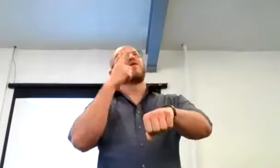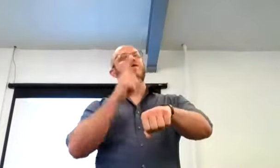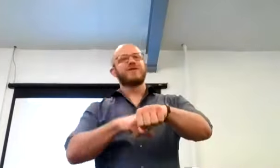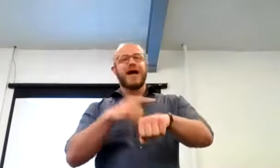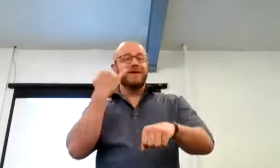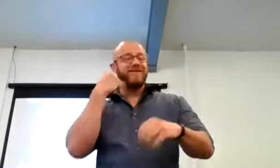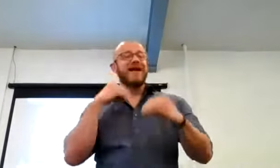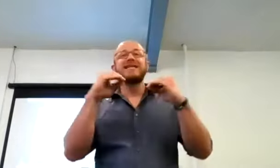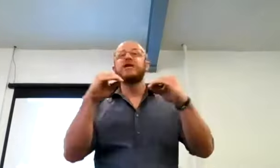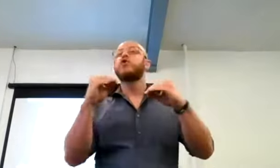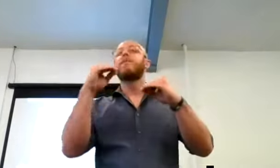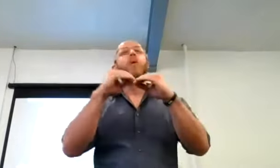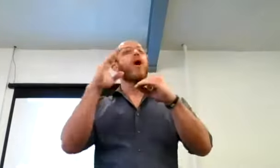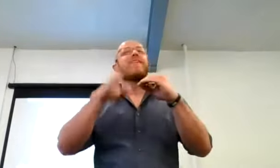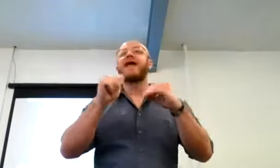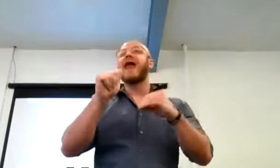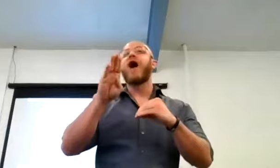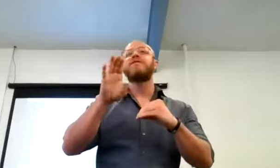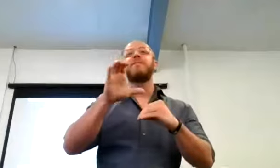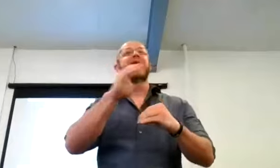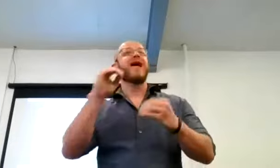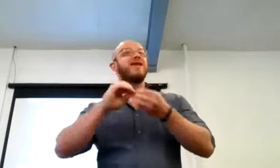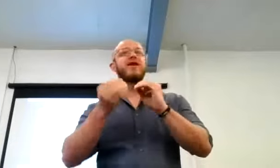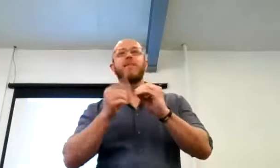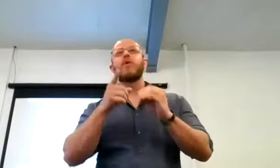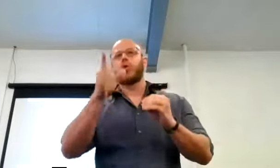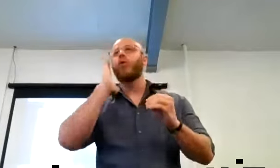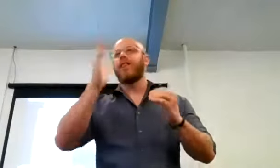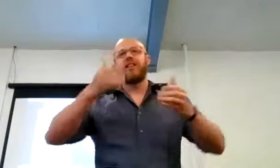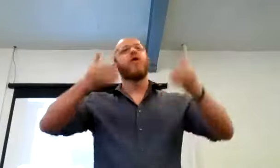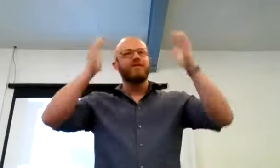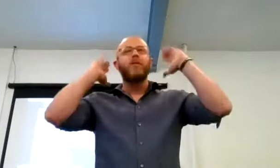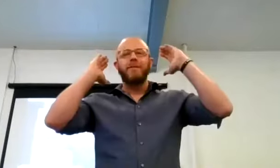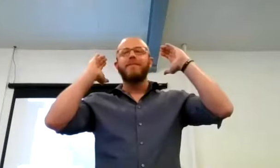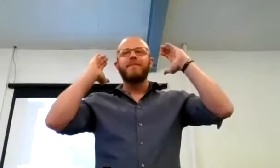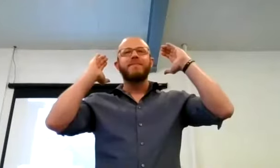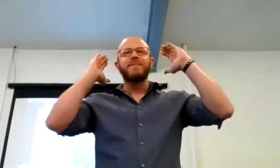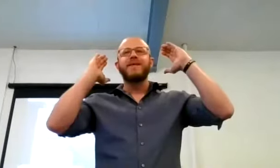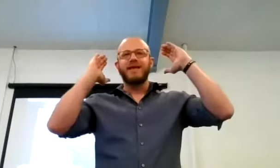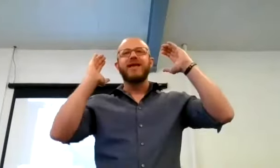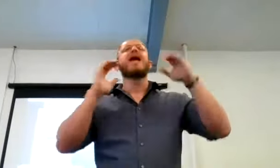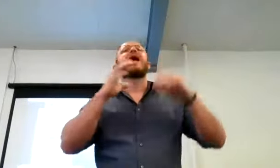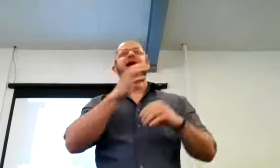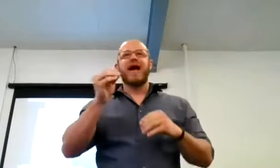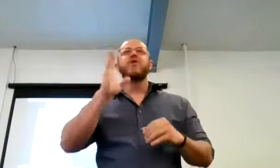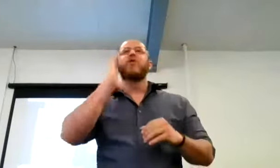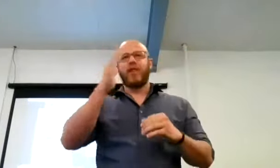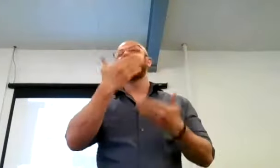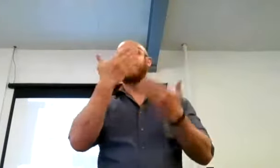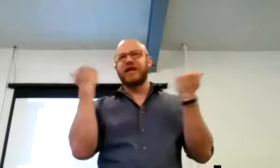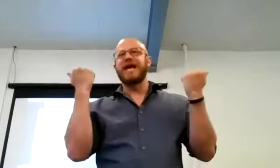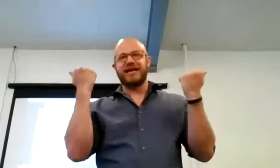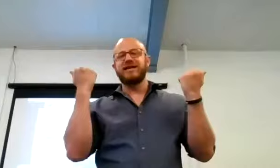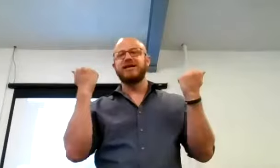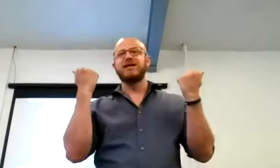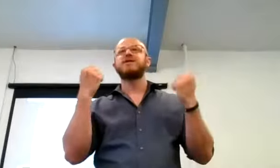been teaching for a long time, so I'm gonna teach you more than the alphabet, I promise you. But right now we have to just do the ABCs and 1